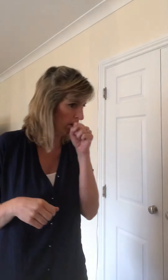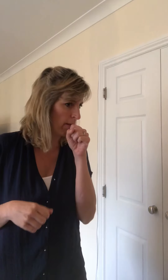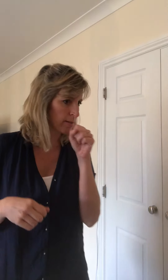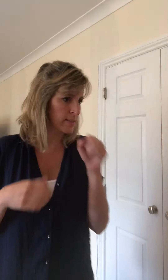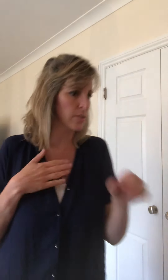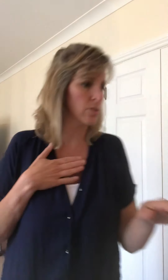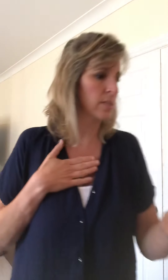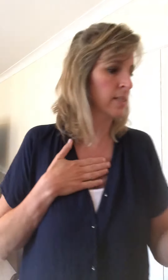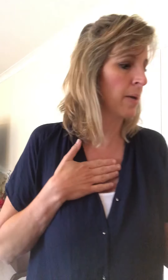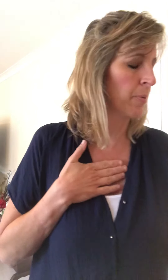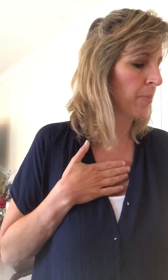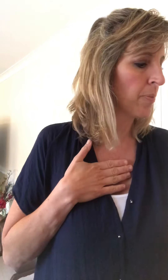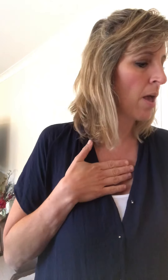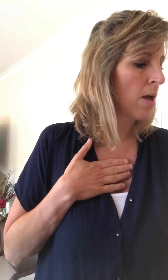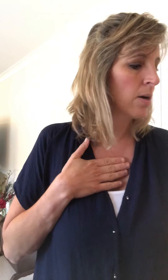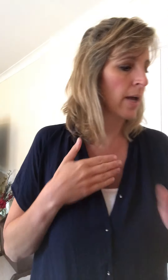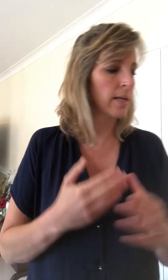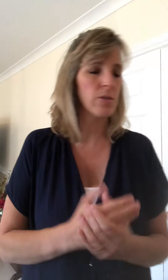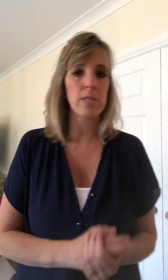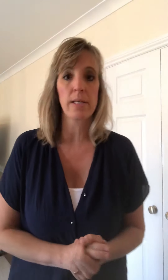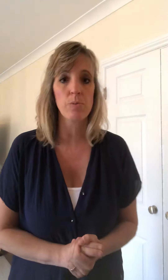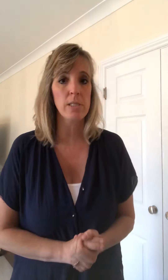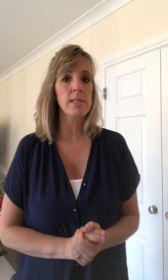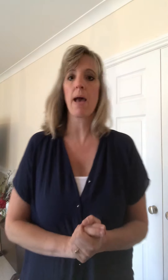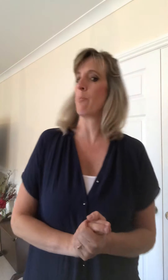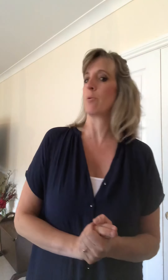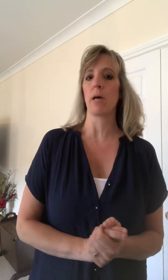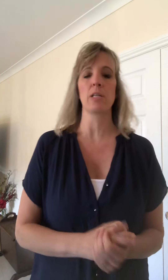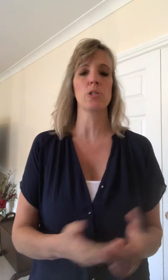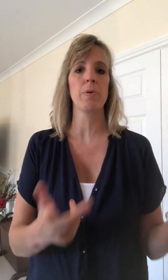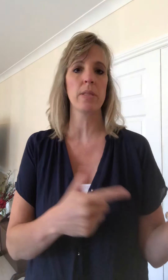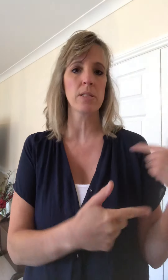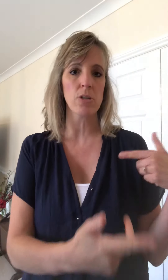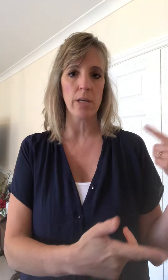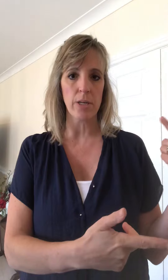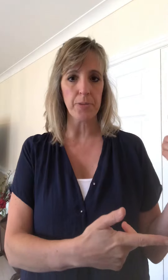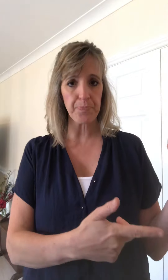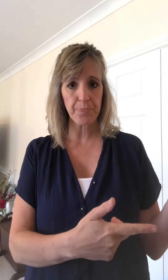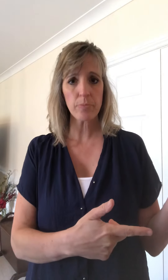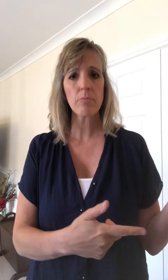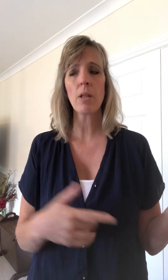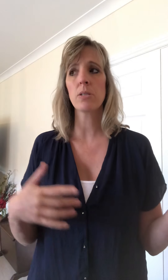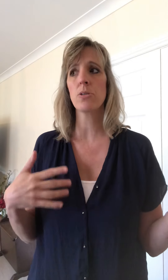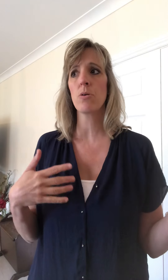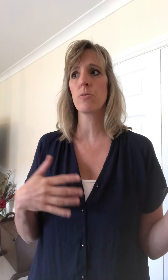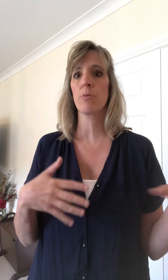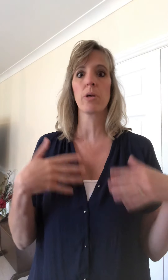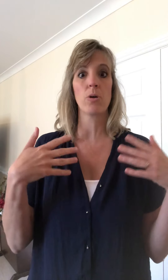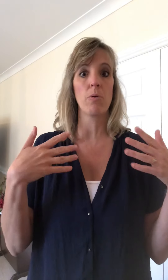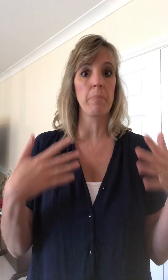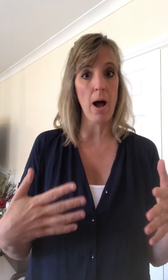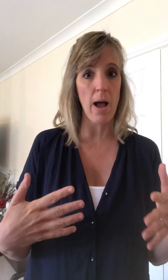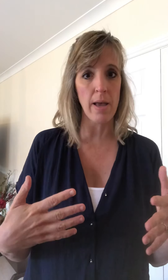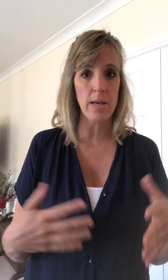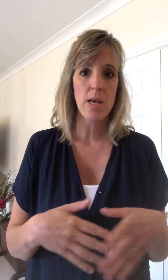So that's just an example. Okay, so the next one is apple. I just put things on here so that we could go and buy,